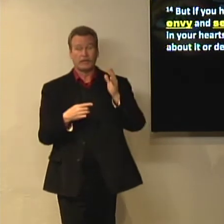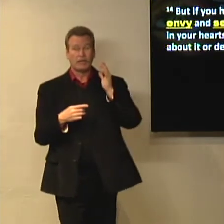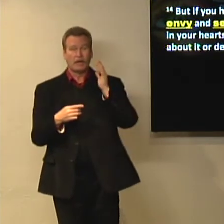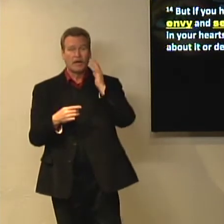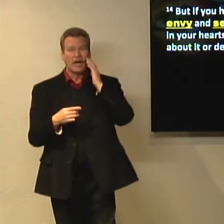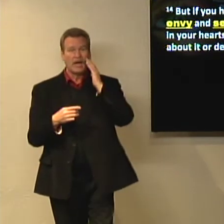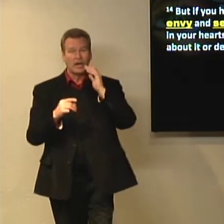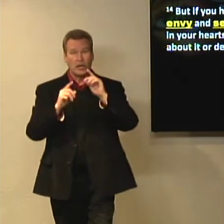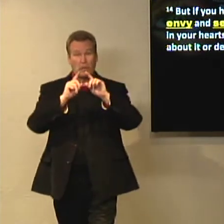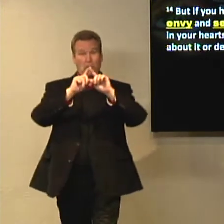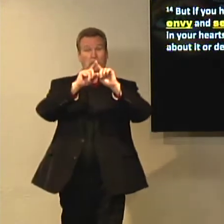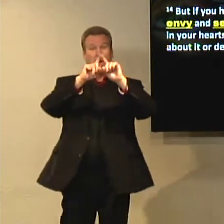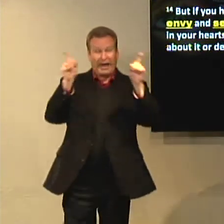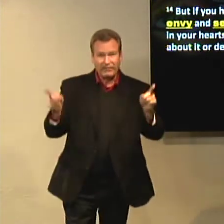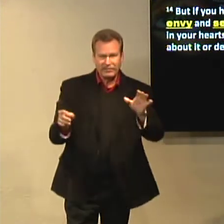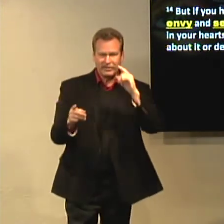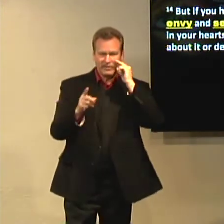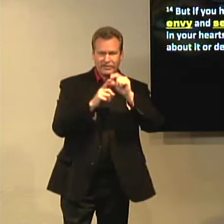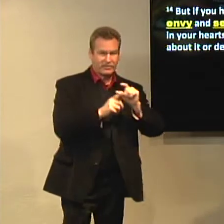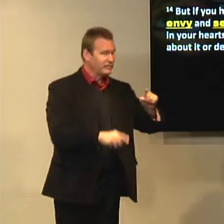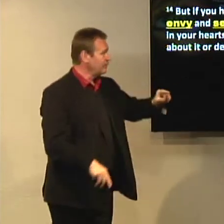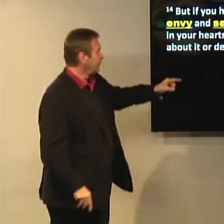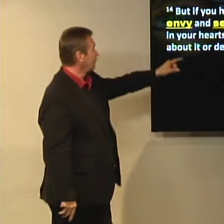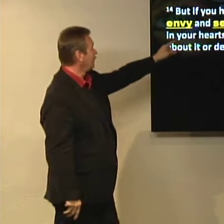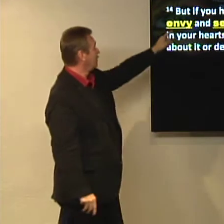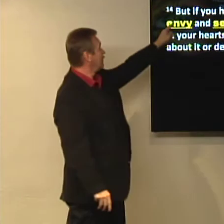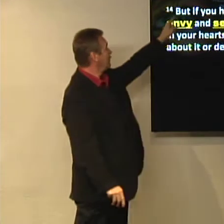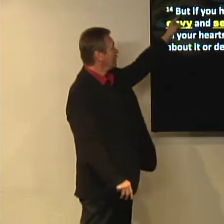So he goes on to say, but